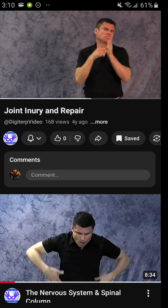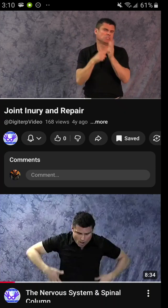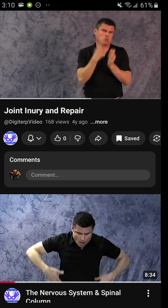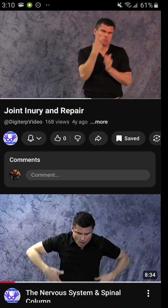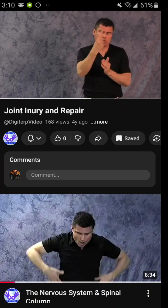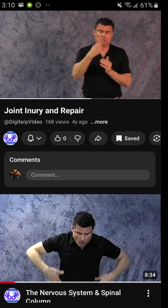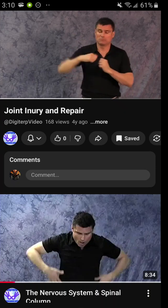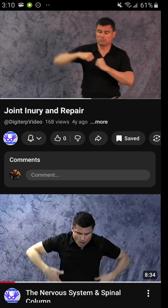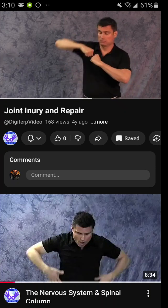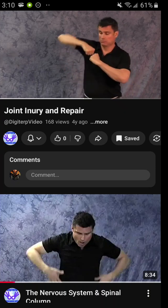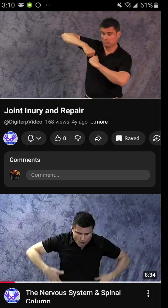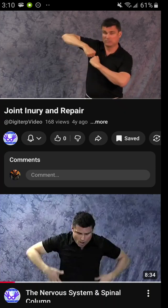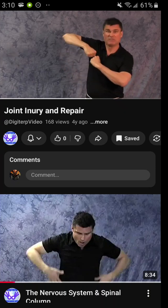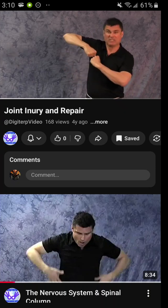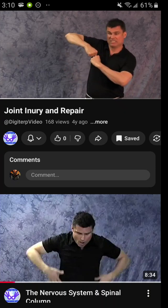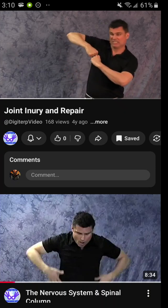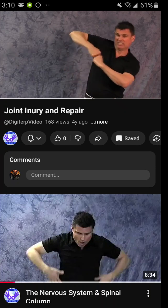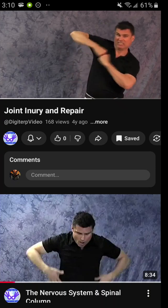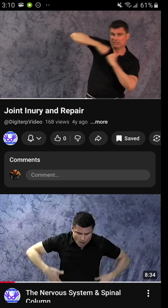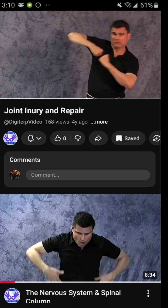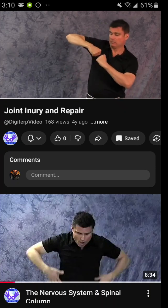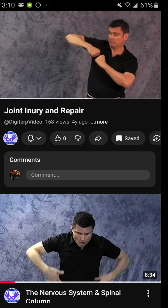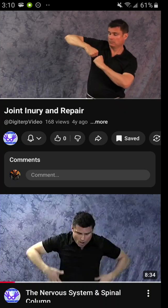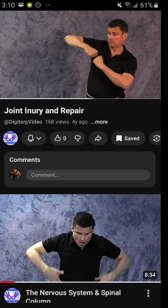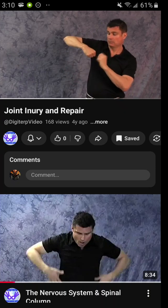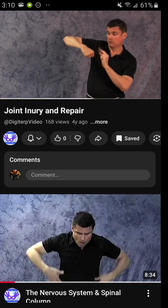the